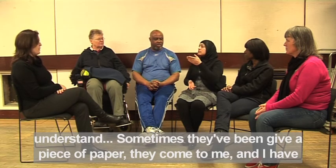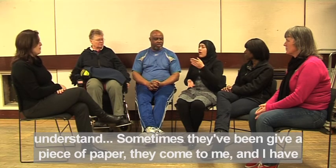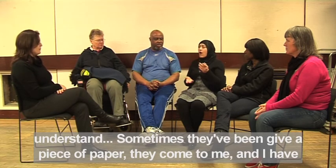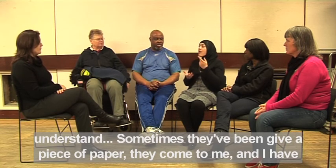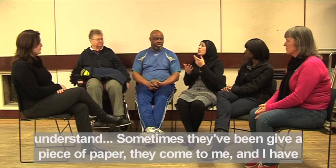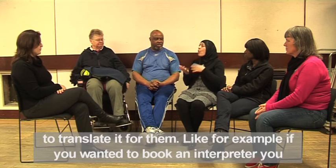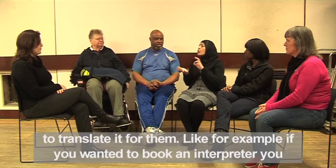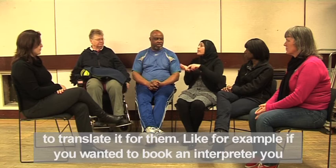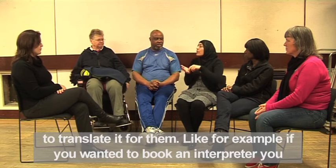them.